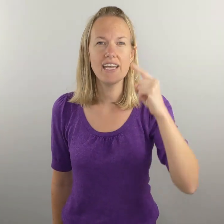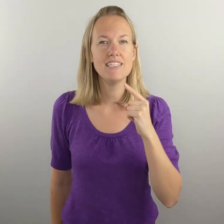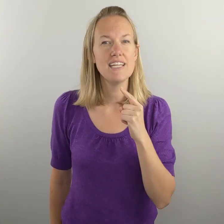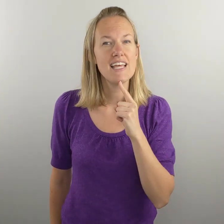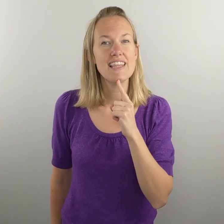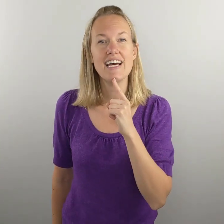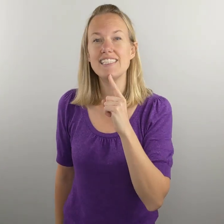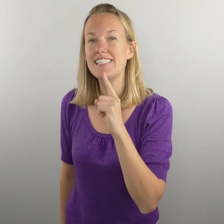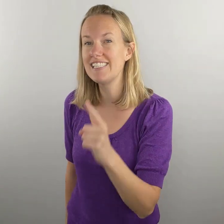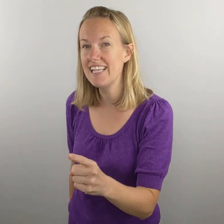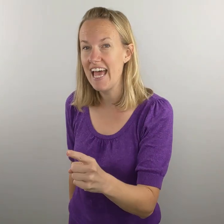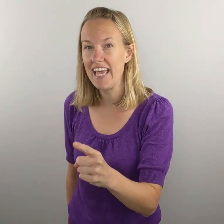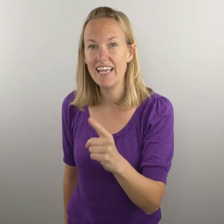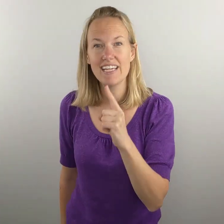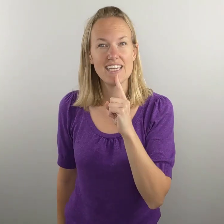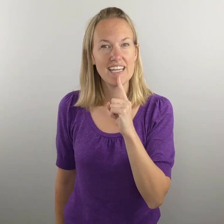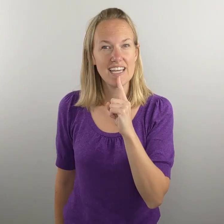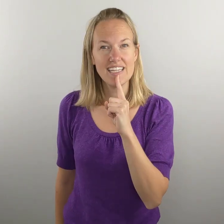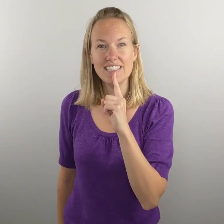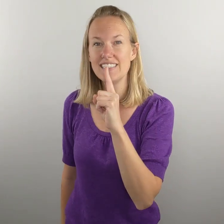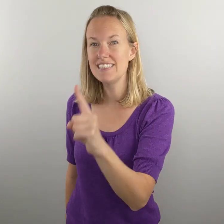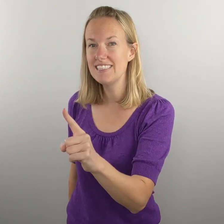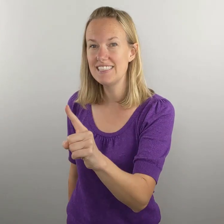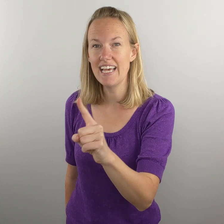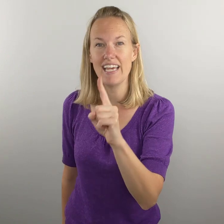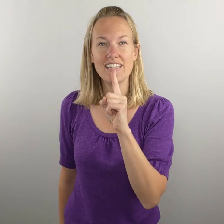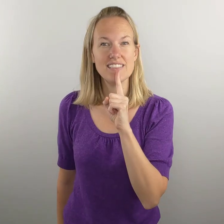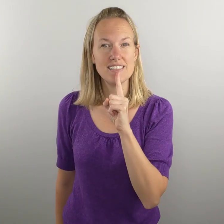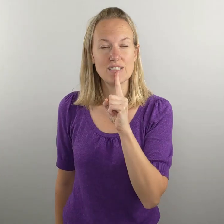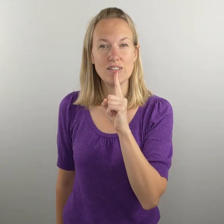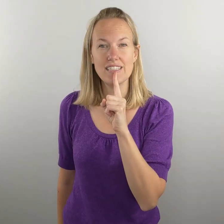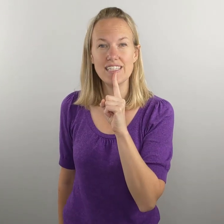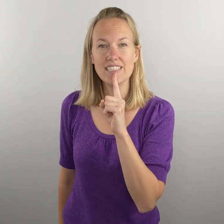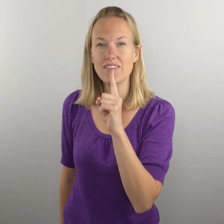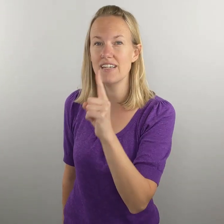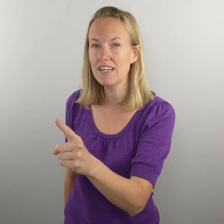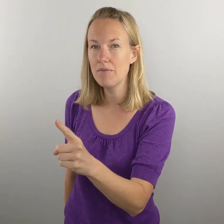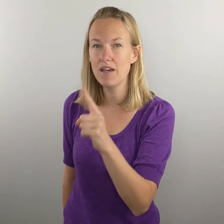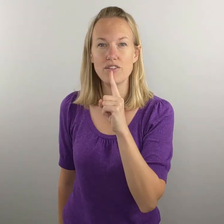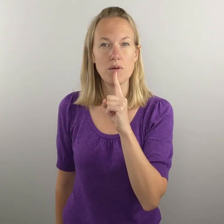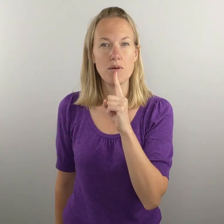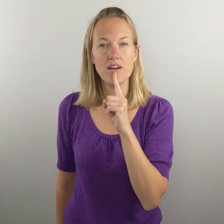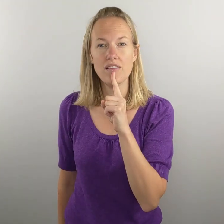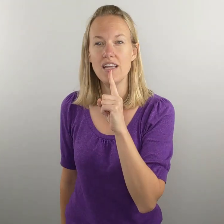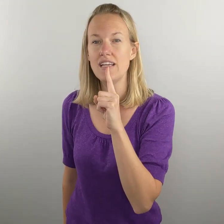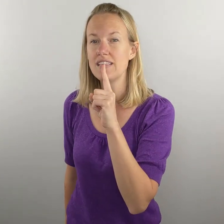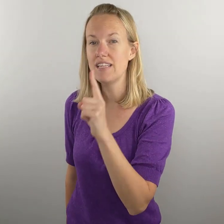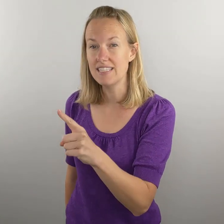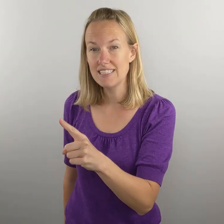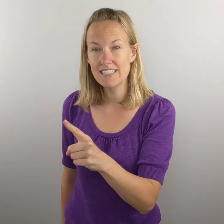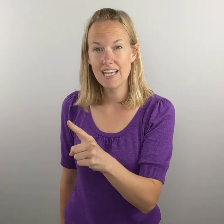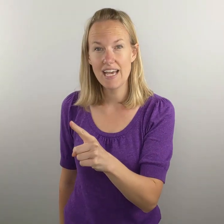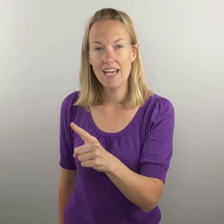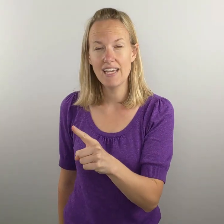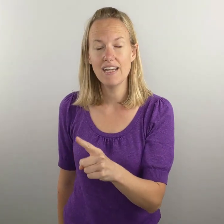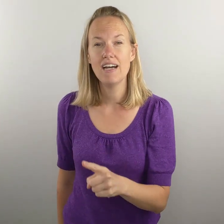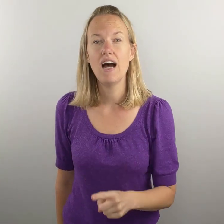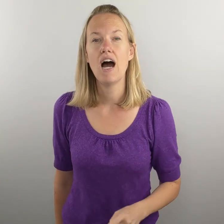mind, that's say, okay? Say. So your index finger coming out from your mouth, that's say,